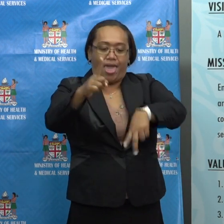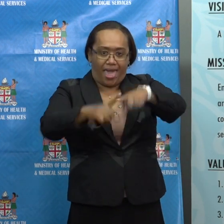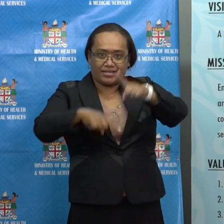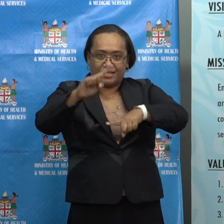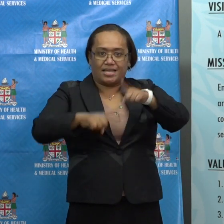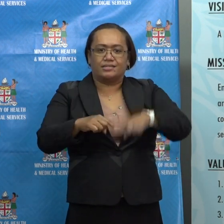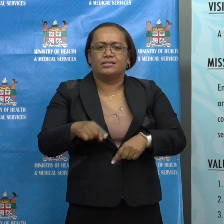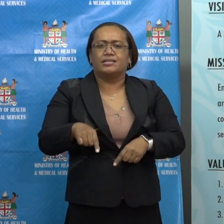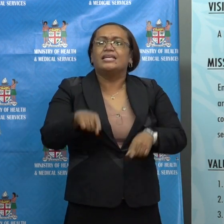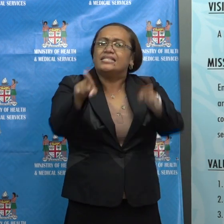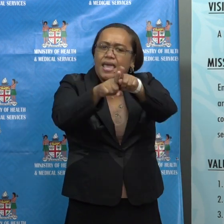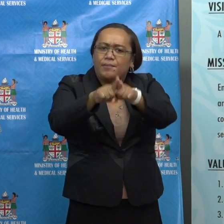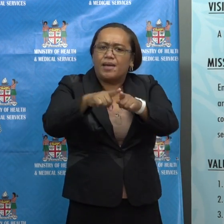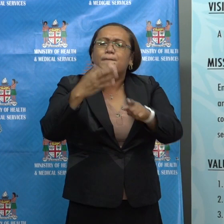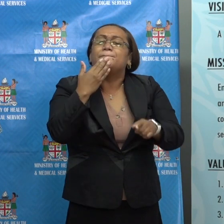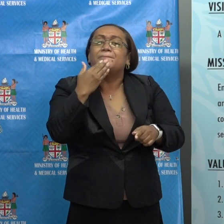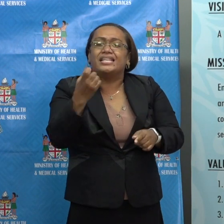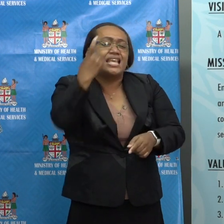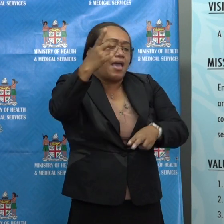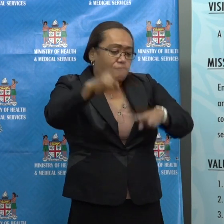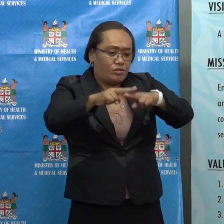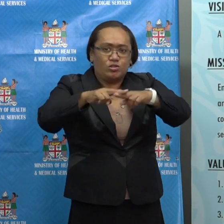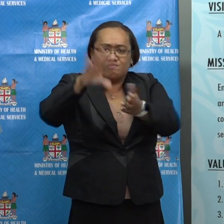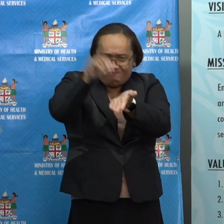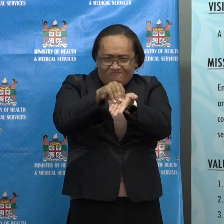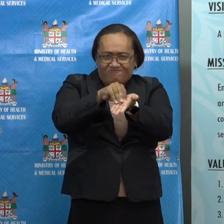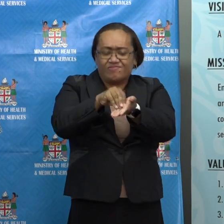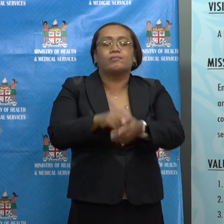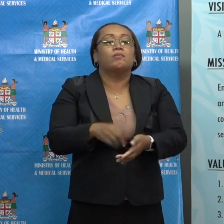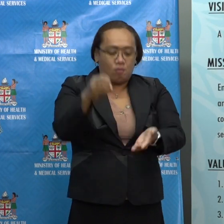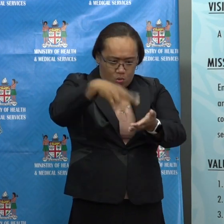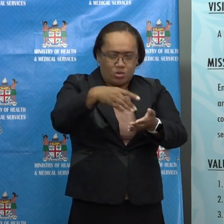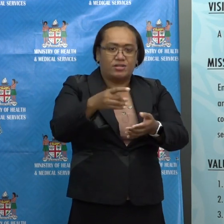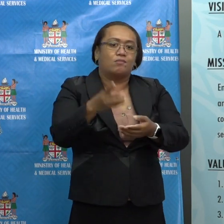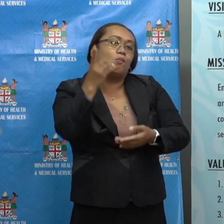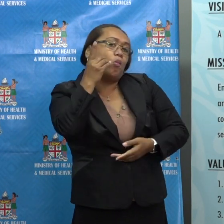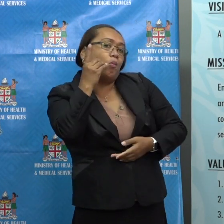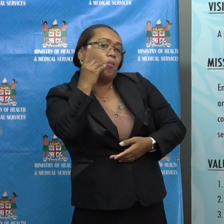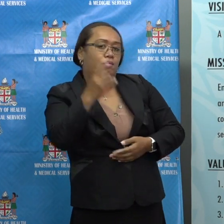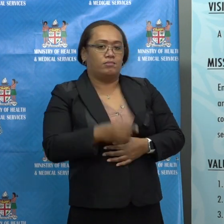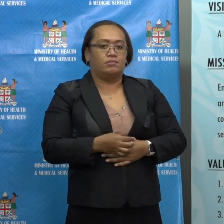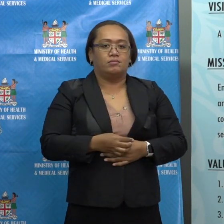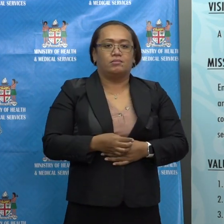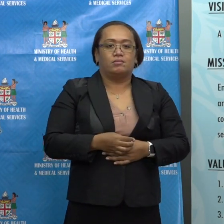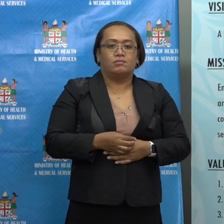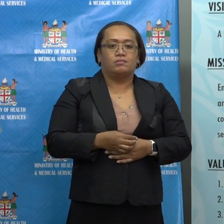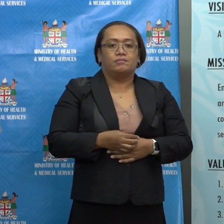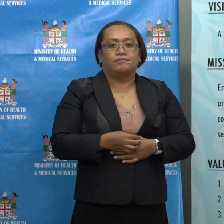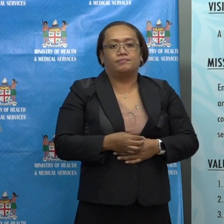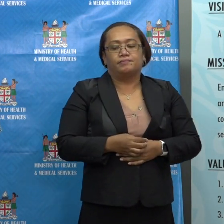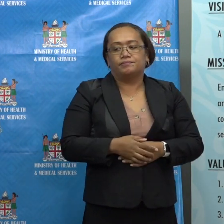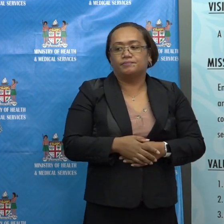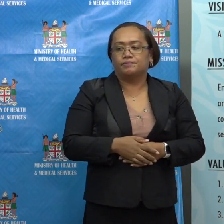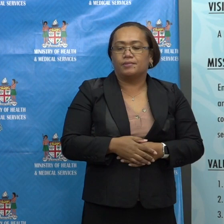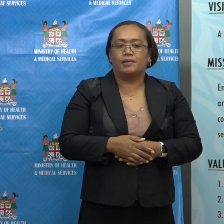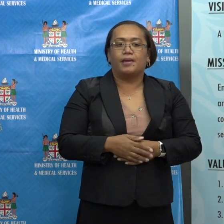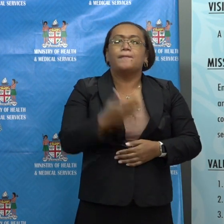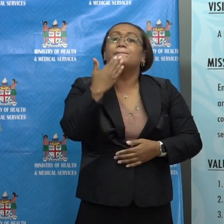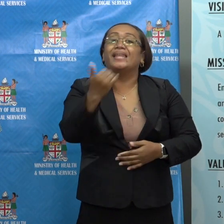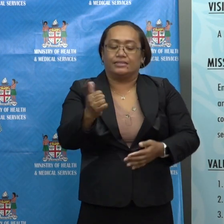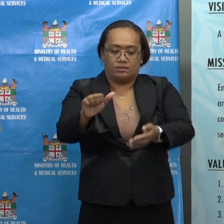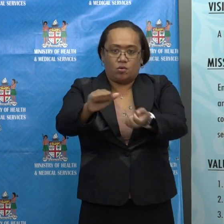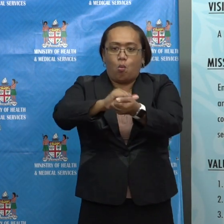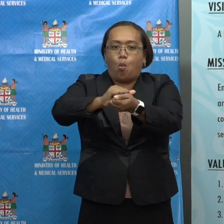to download your Care Fiji app and keep your phone Bluetooth turned on. You need to wash your